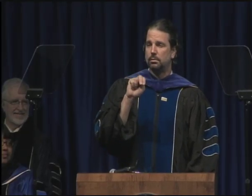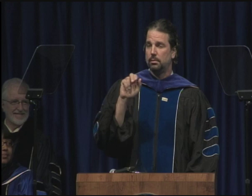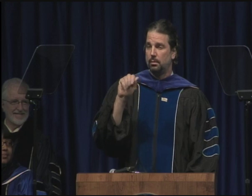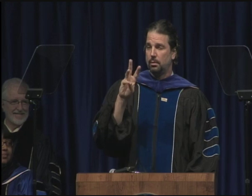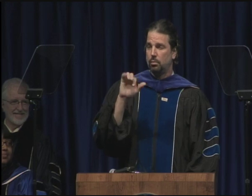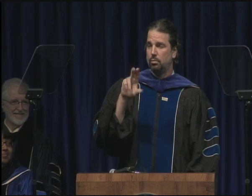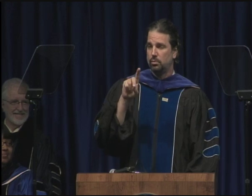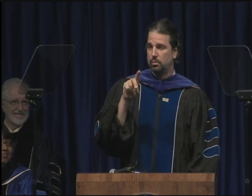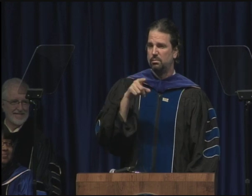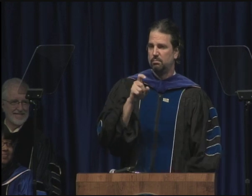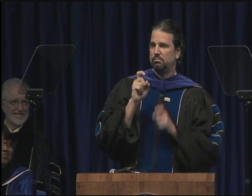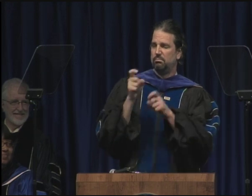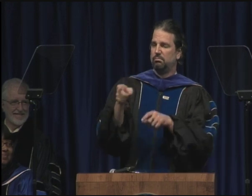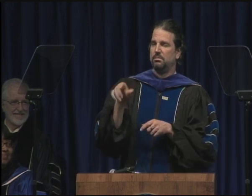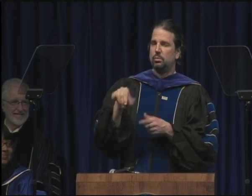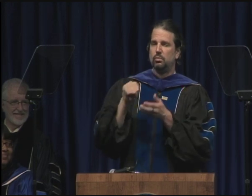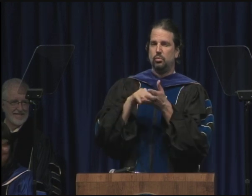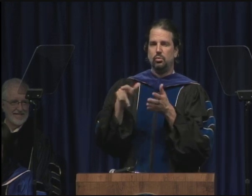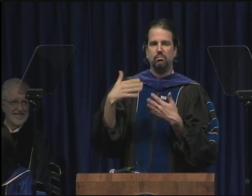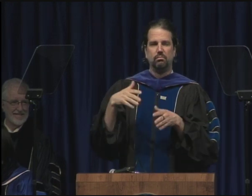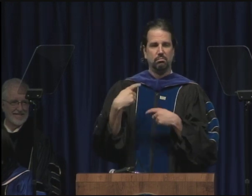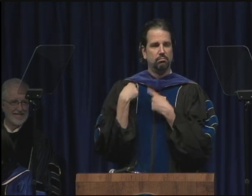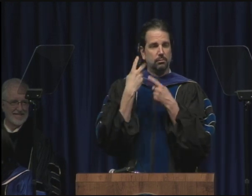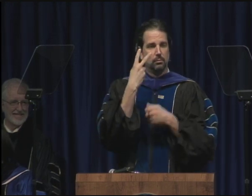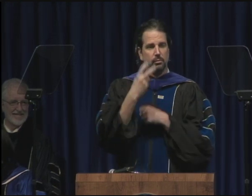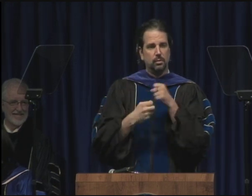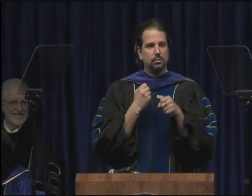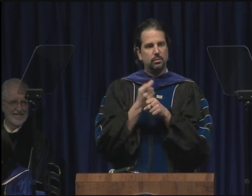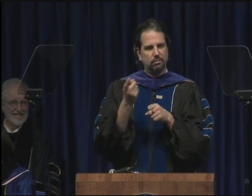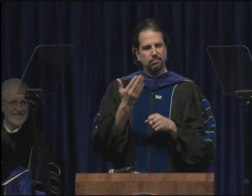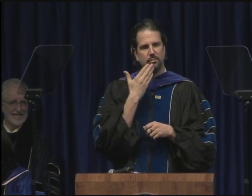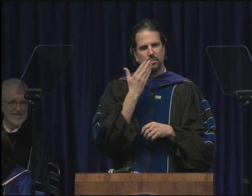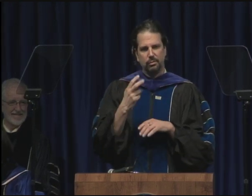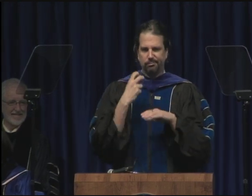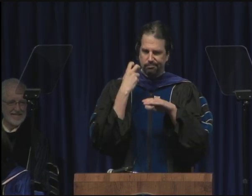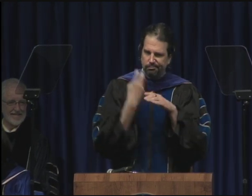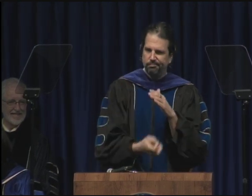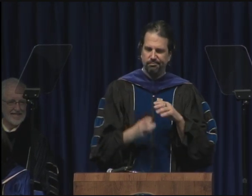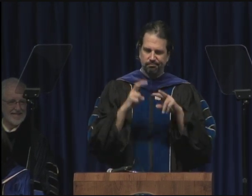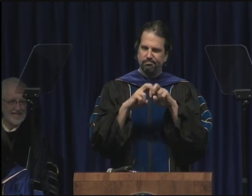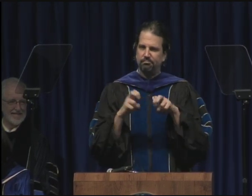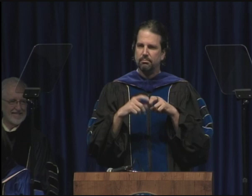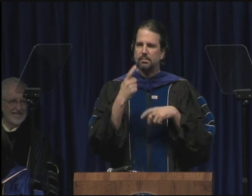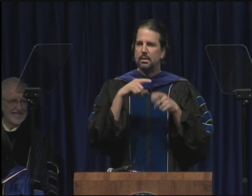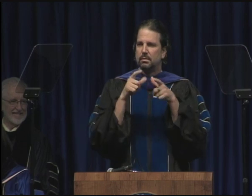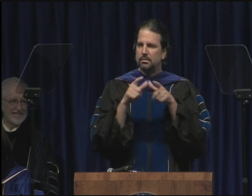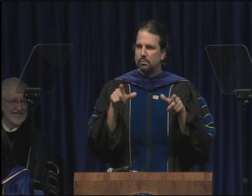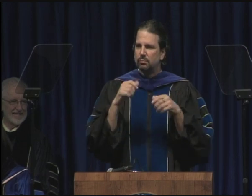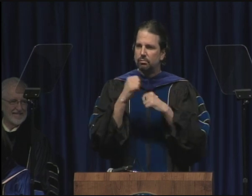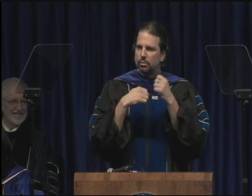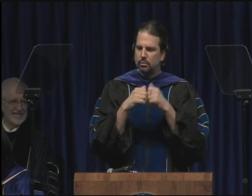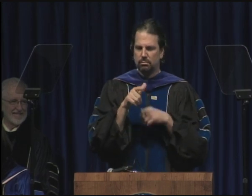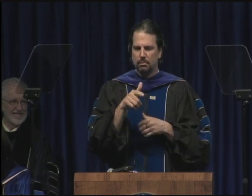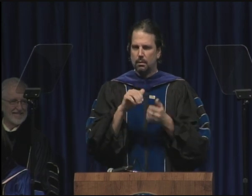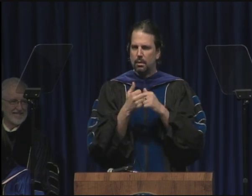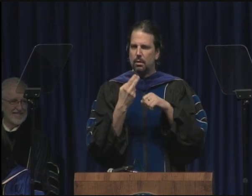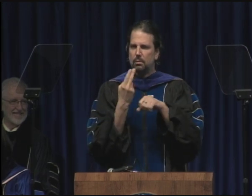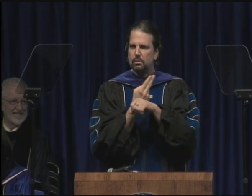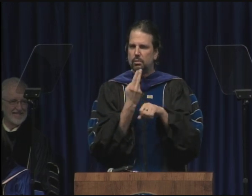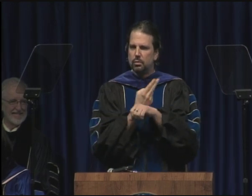The Robert E. Johnson Award is presented to a student who, in her 2 years at Gallaudet, has been an outstanding student,